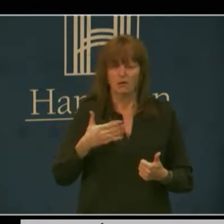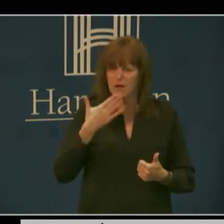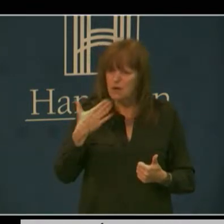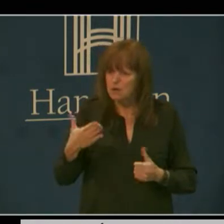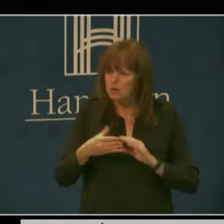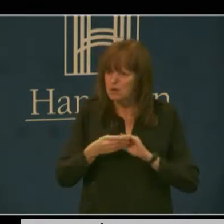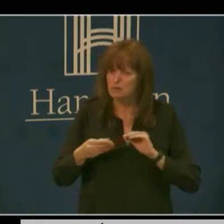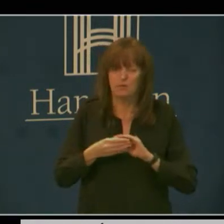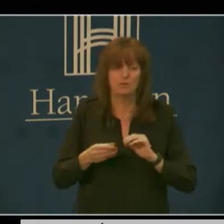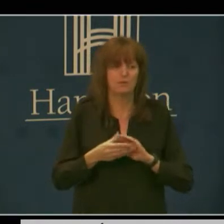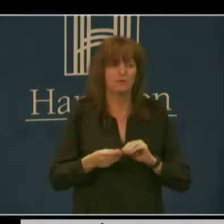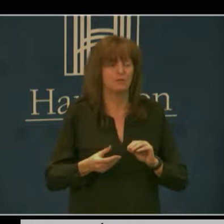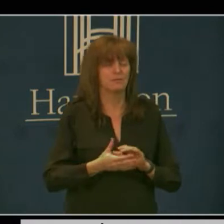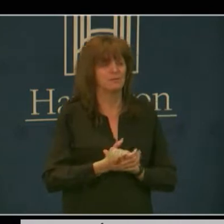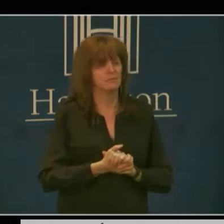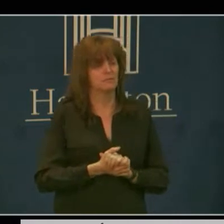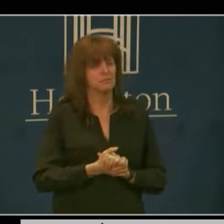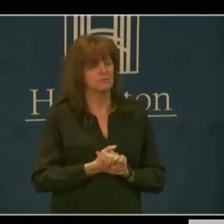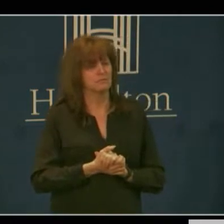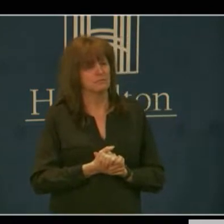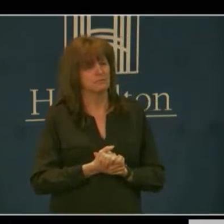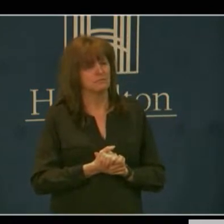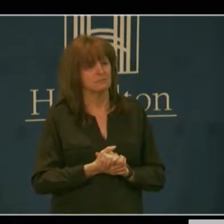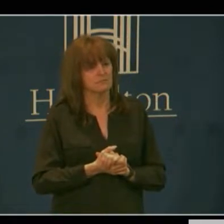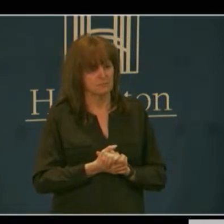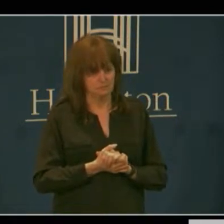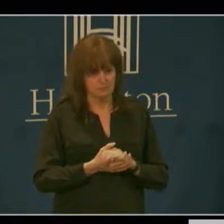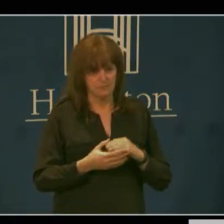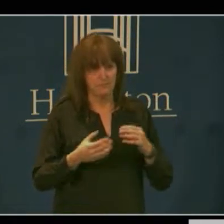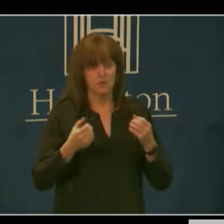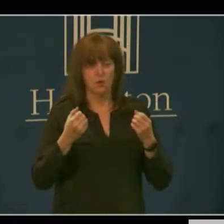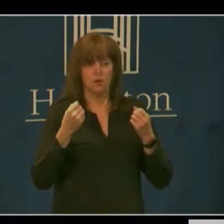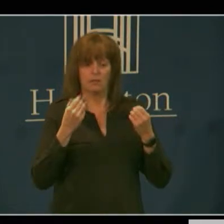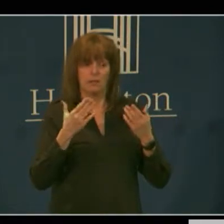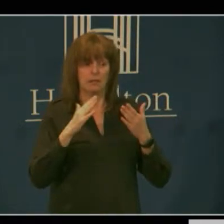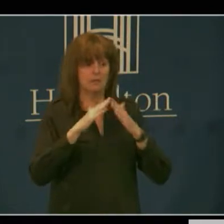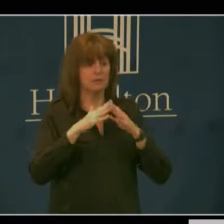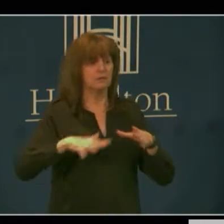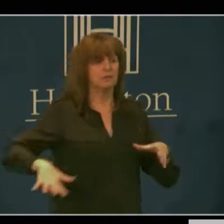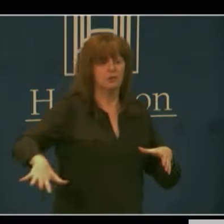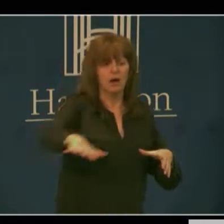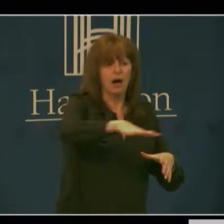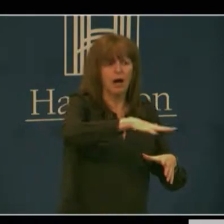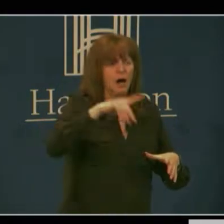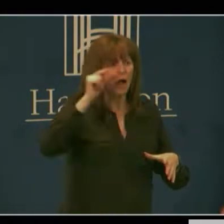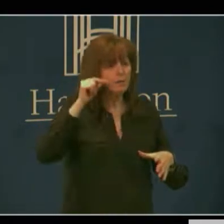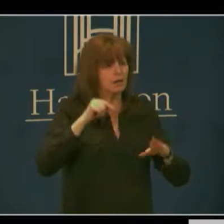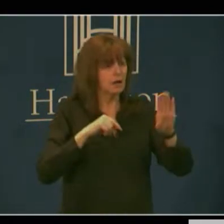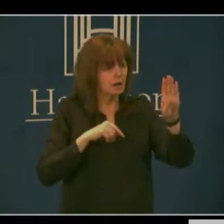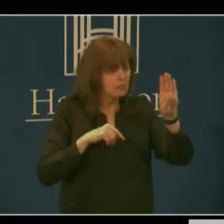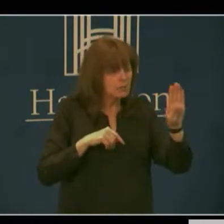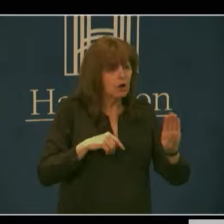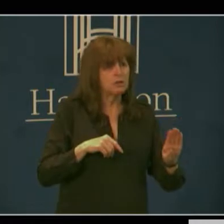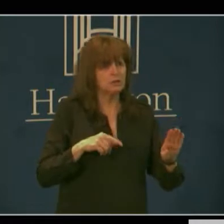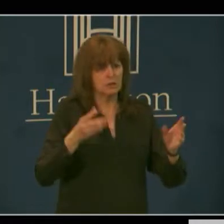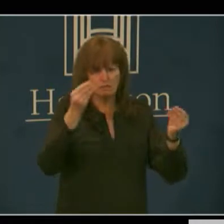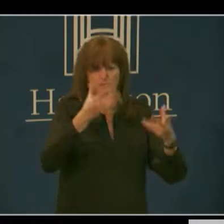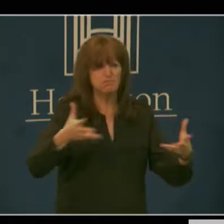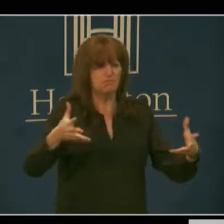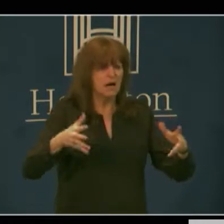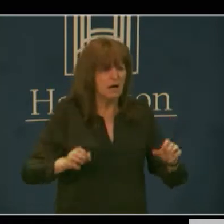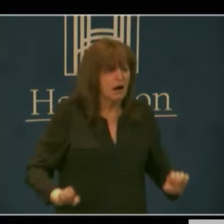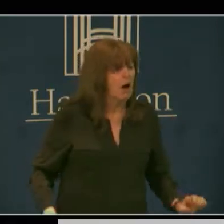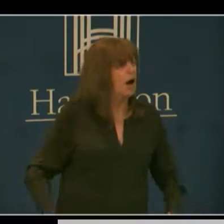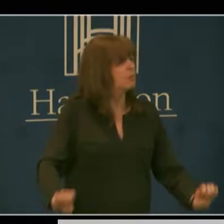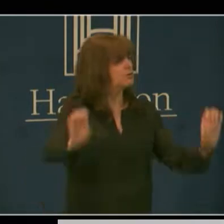Hamilton, or many neighboring cities, I should say, in Hamilton have declared states of emergency. Why has Hamilton not followed suit? Are we